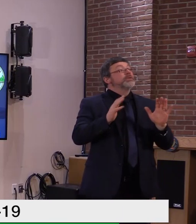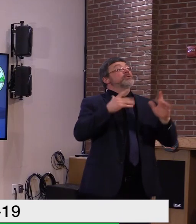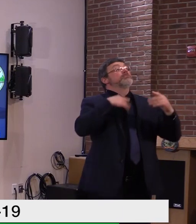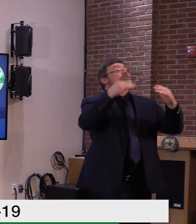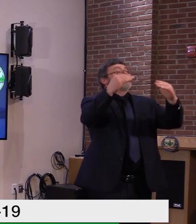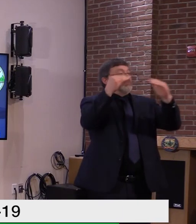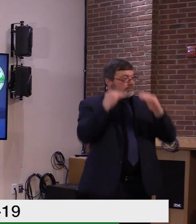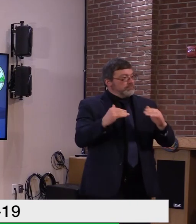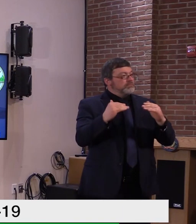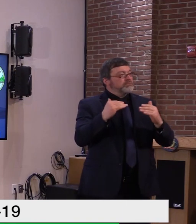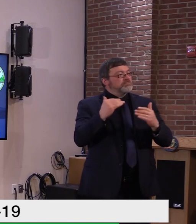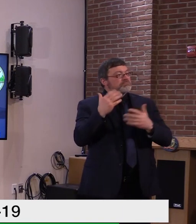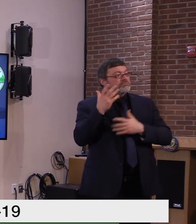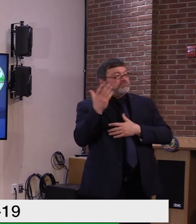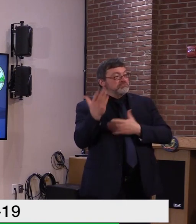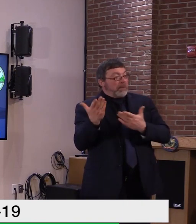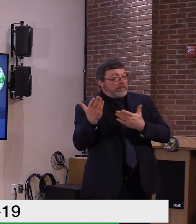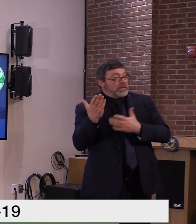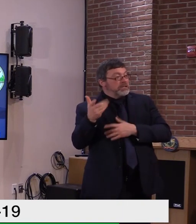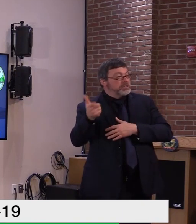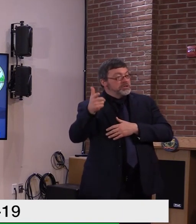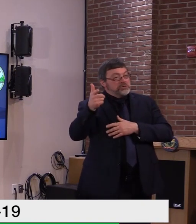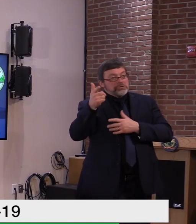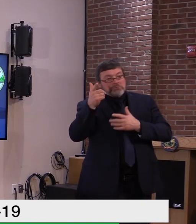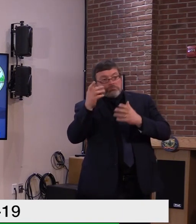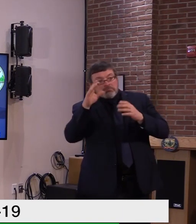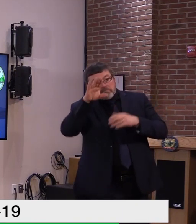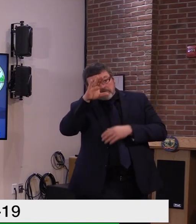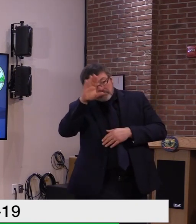personnel. But as I said,